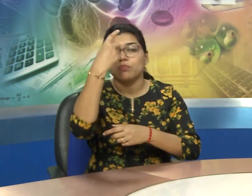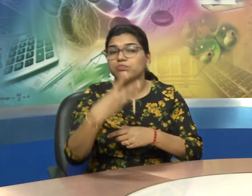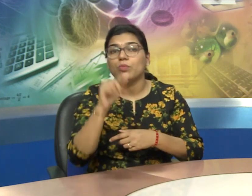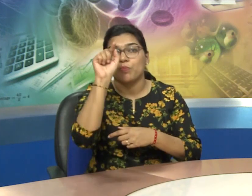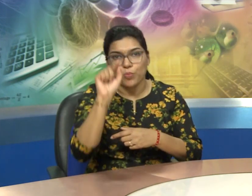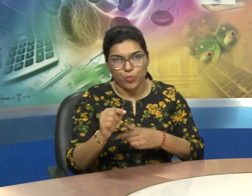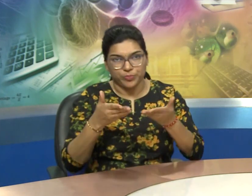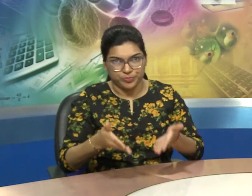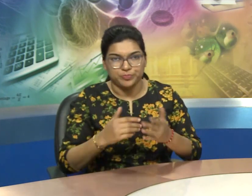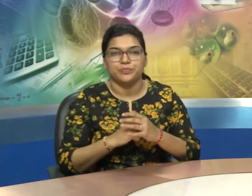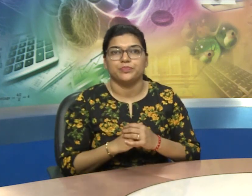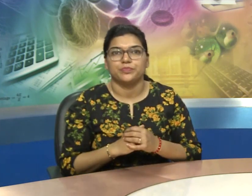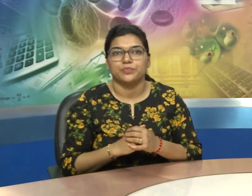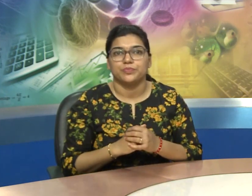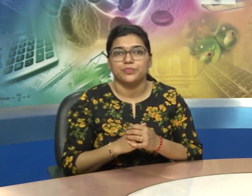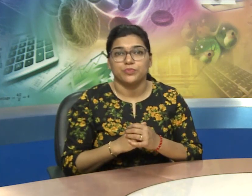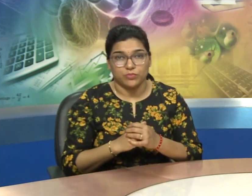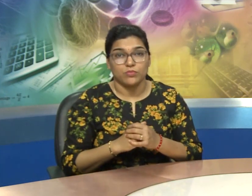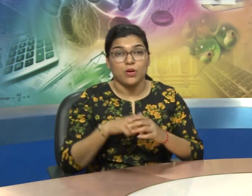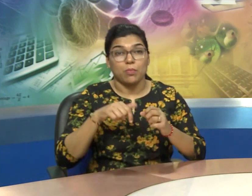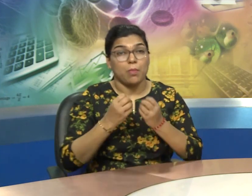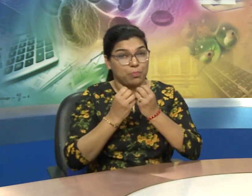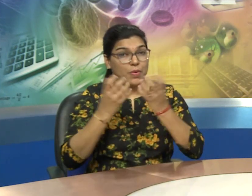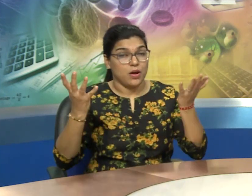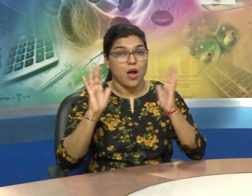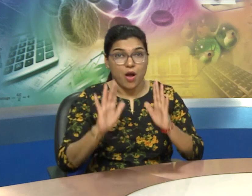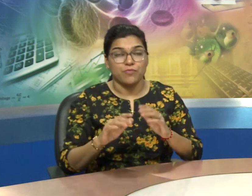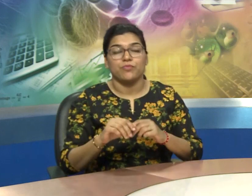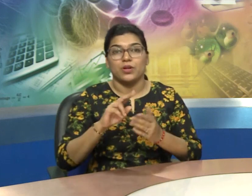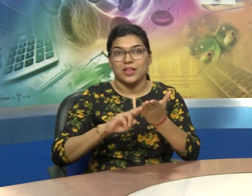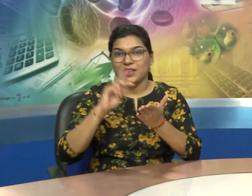Let us now understand the national libraries.